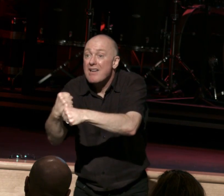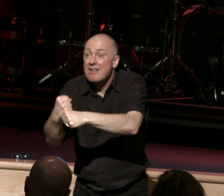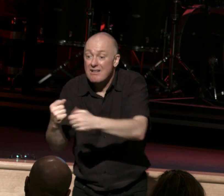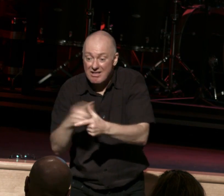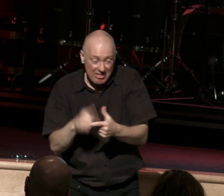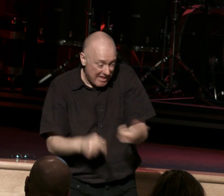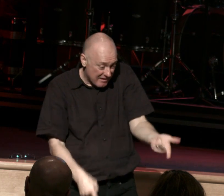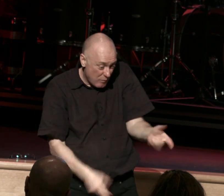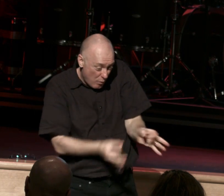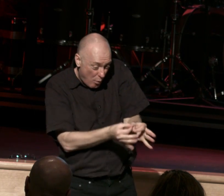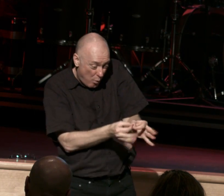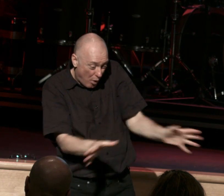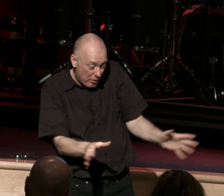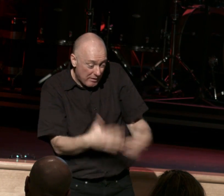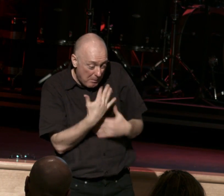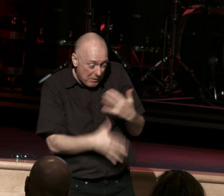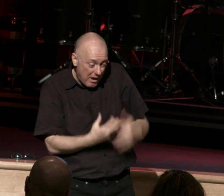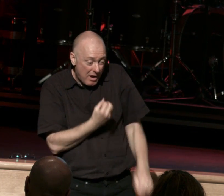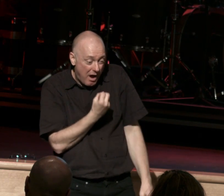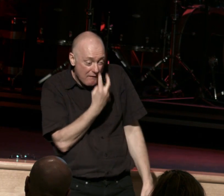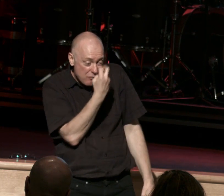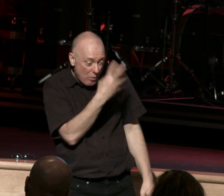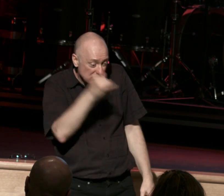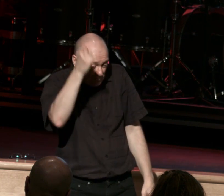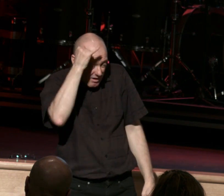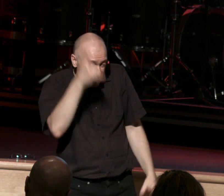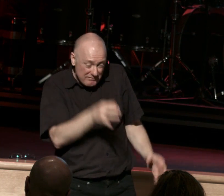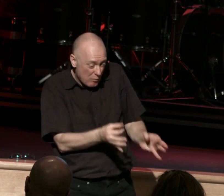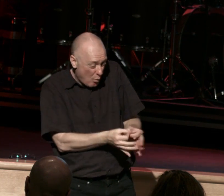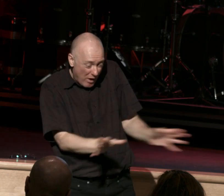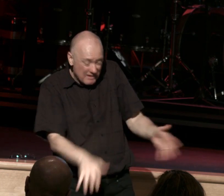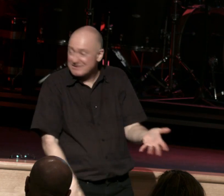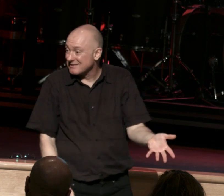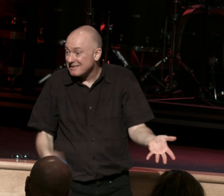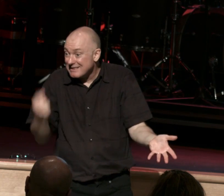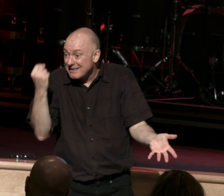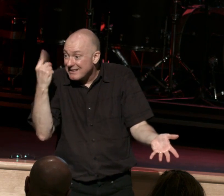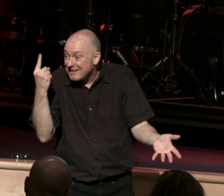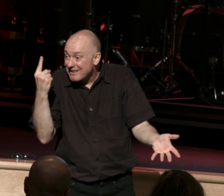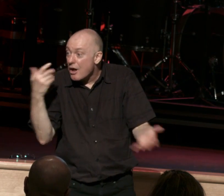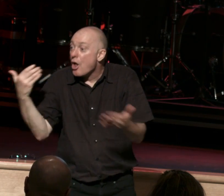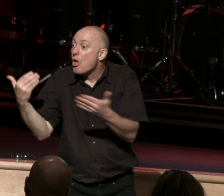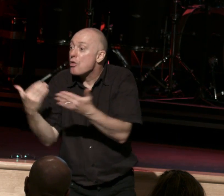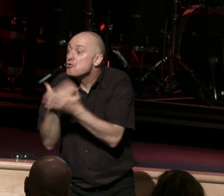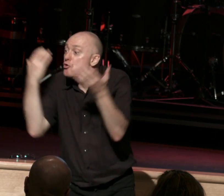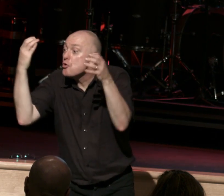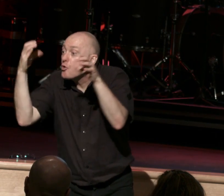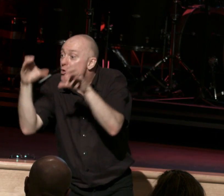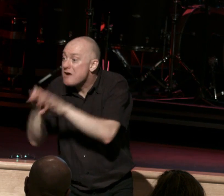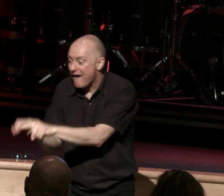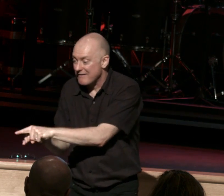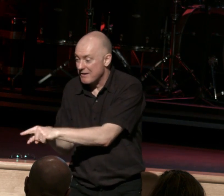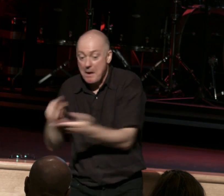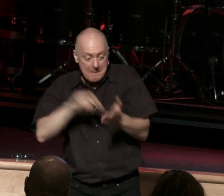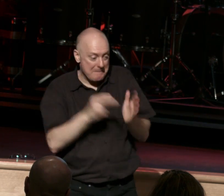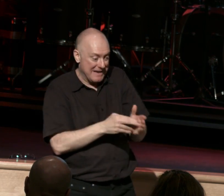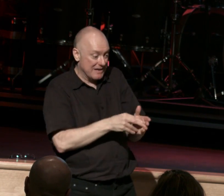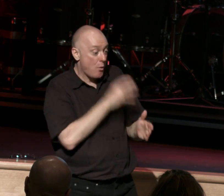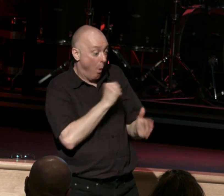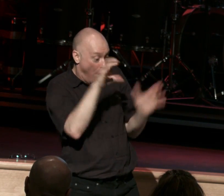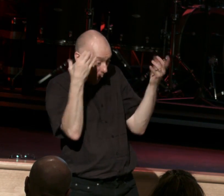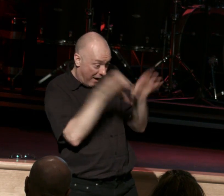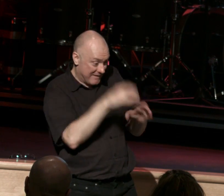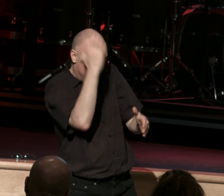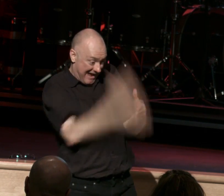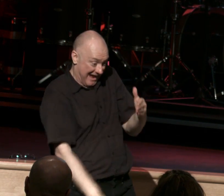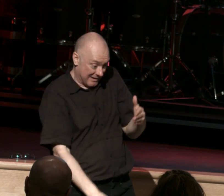made, it renders useless the blood of a goat or a calf. You see? So the new covenant then ends the